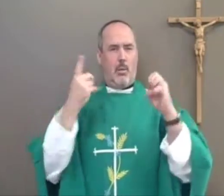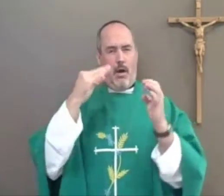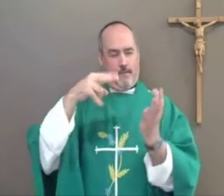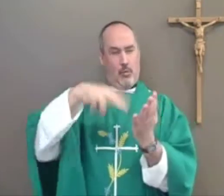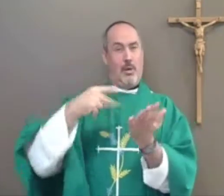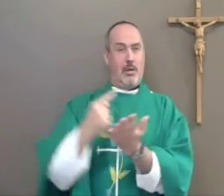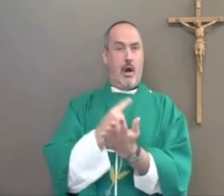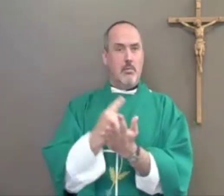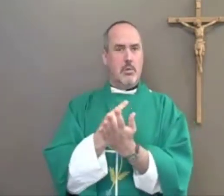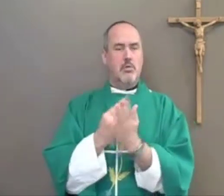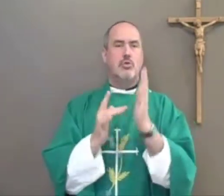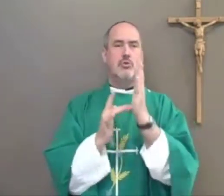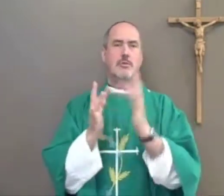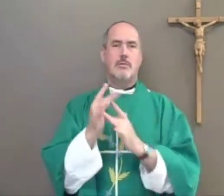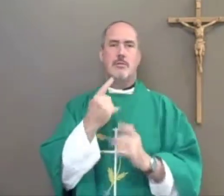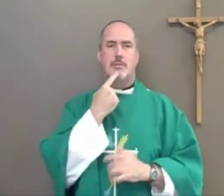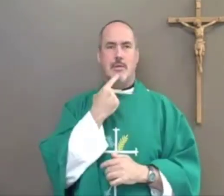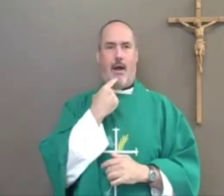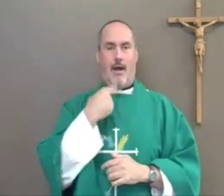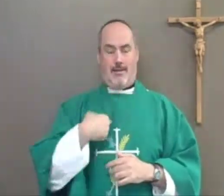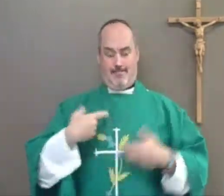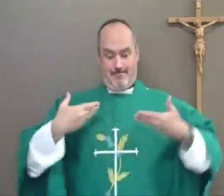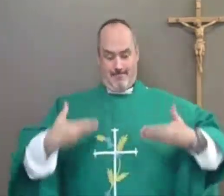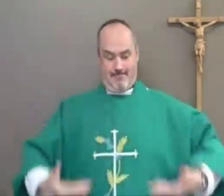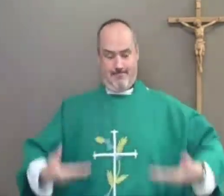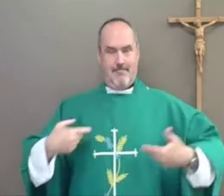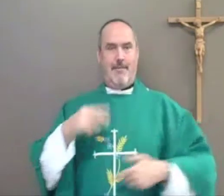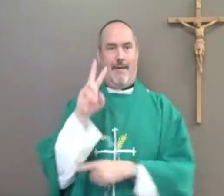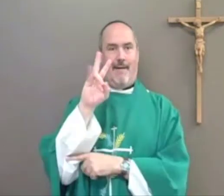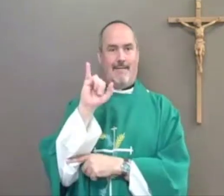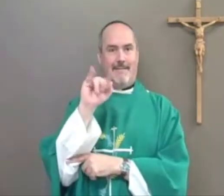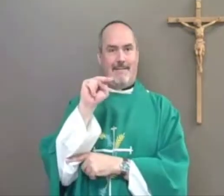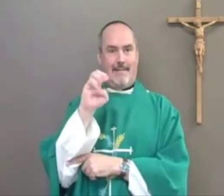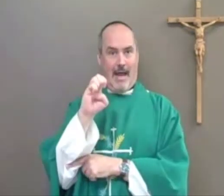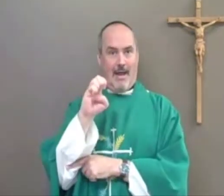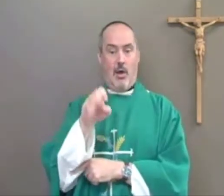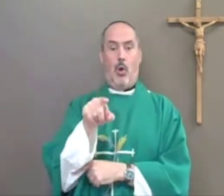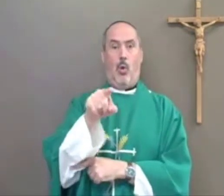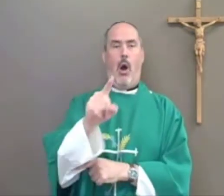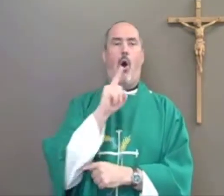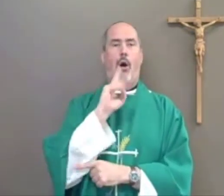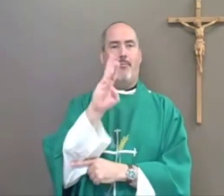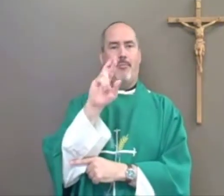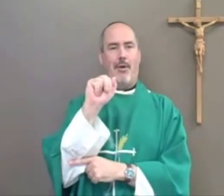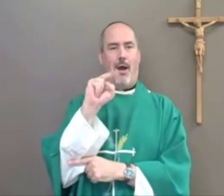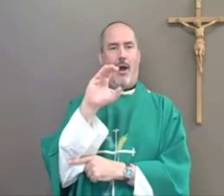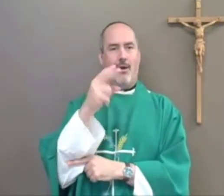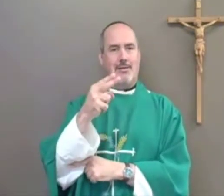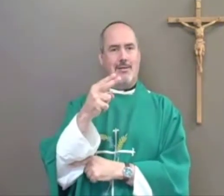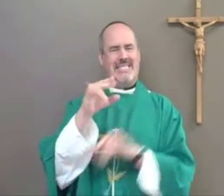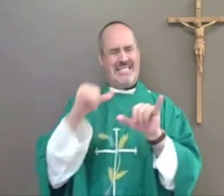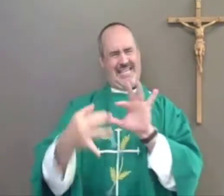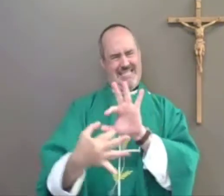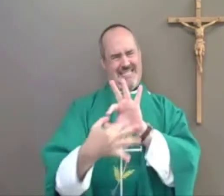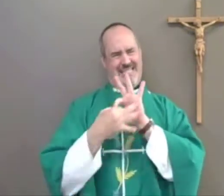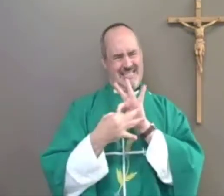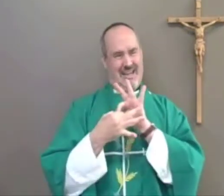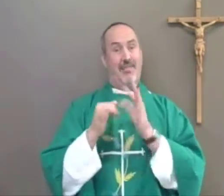Easter reading where Jesus talked about, I am the vine and you are the branch?